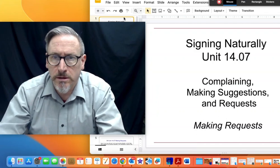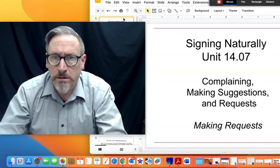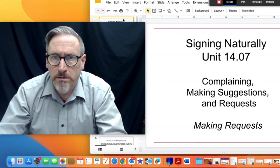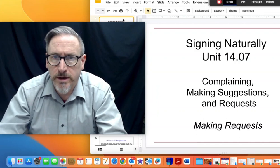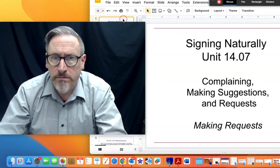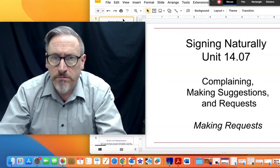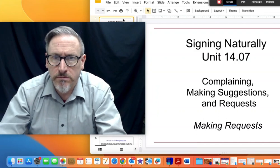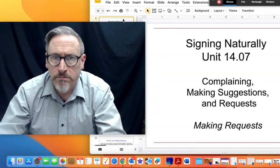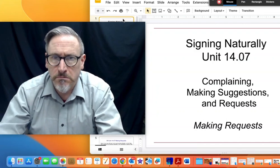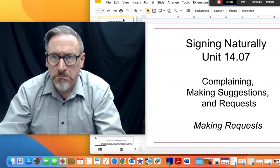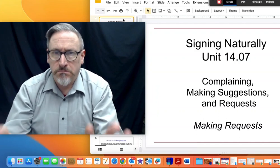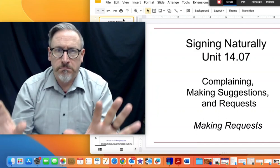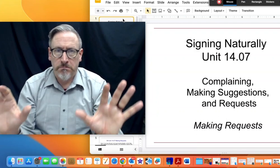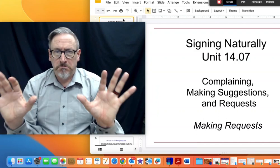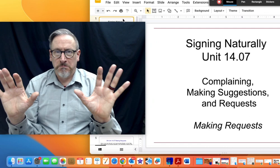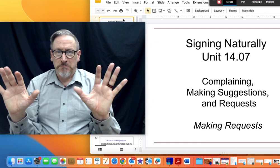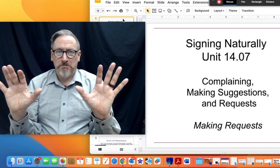Okay,